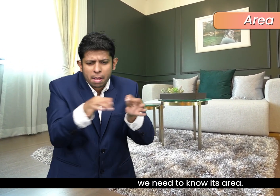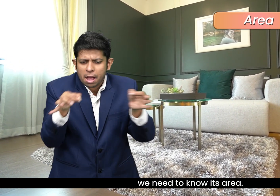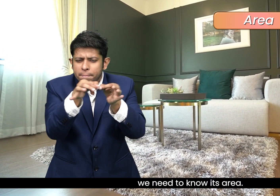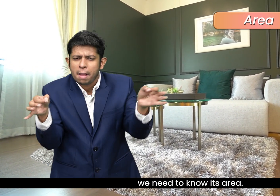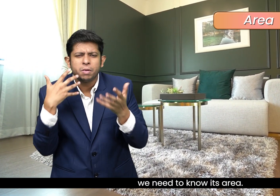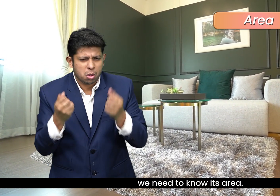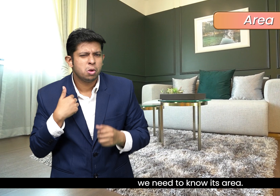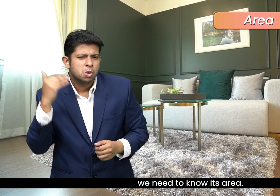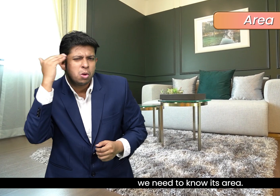its area.